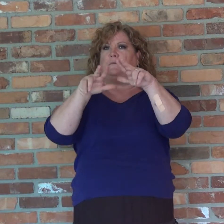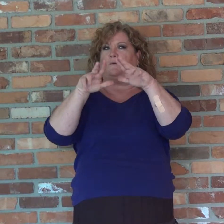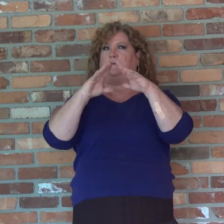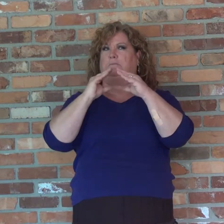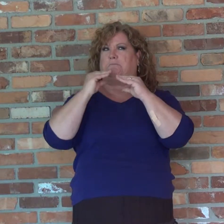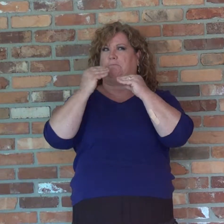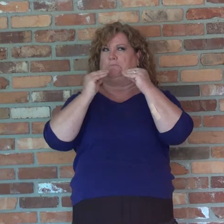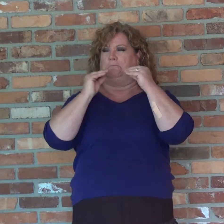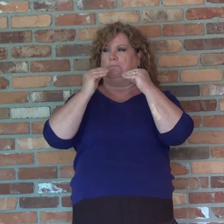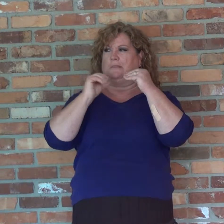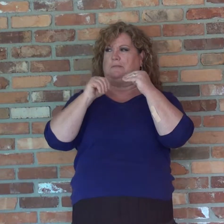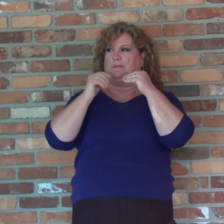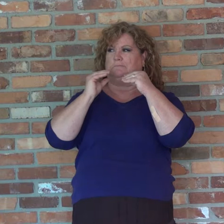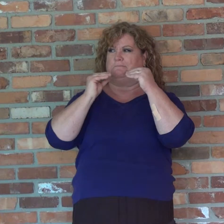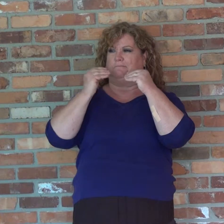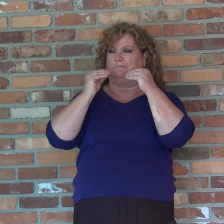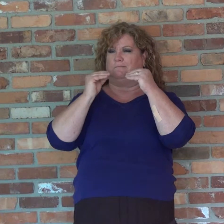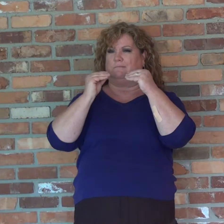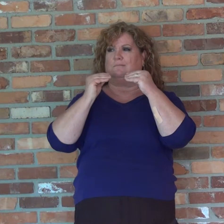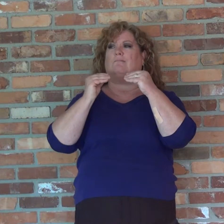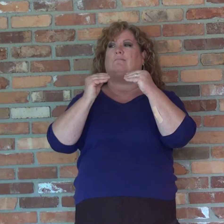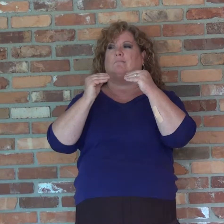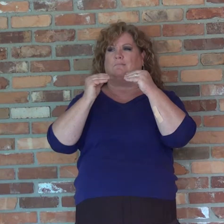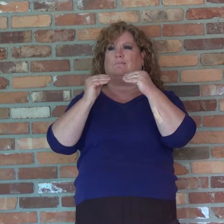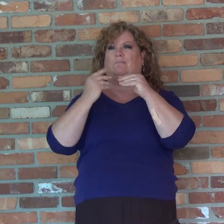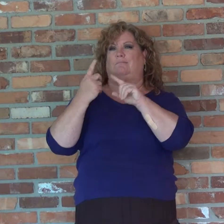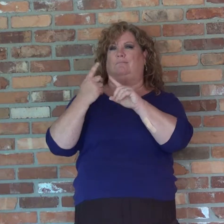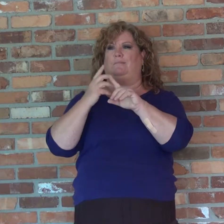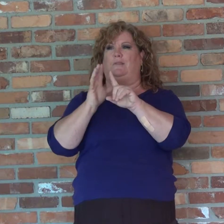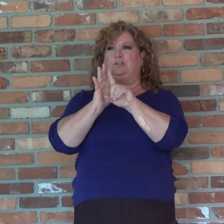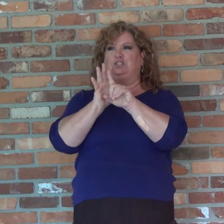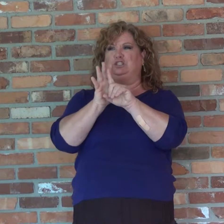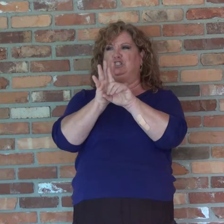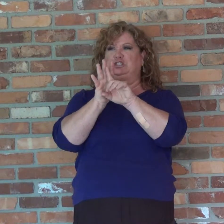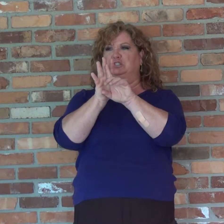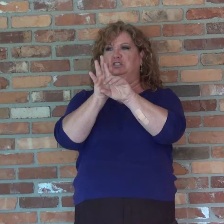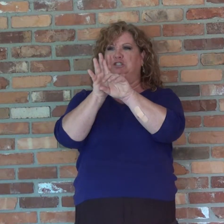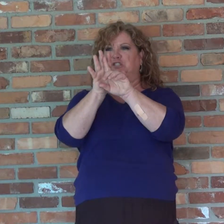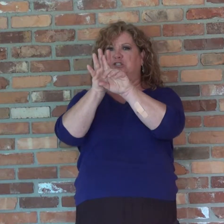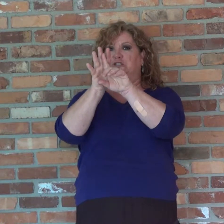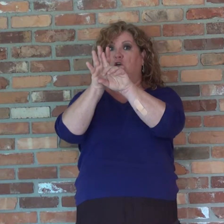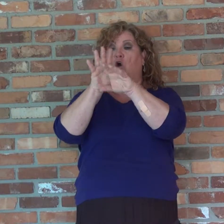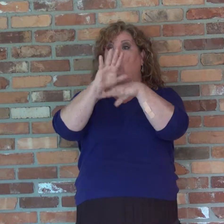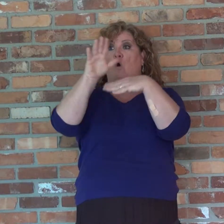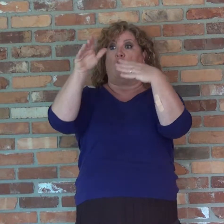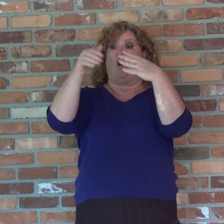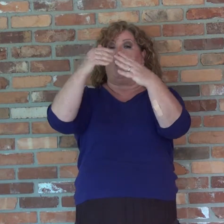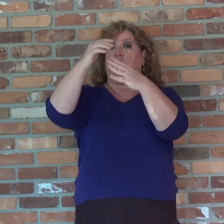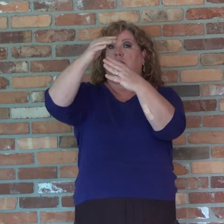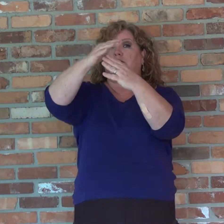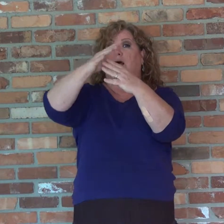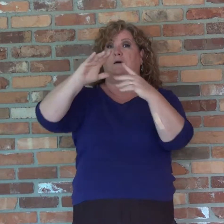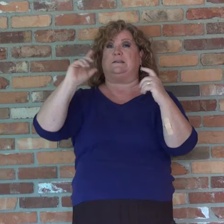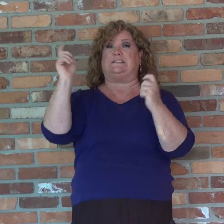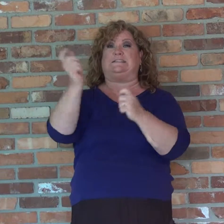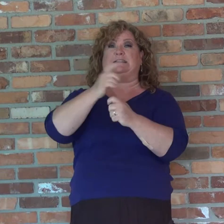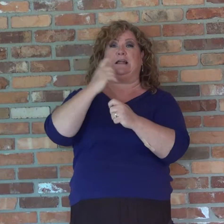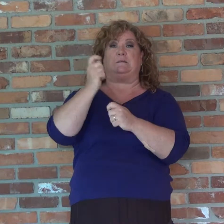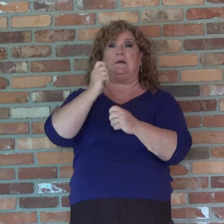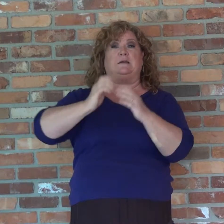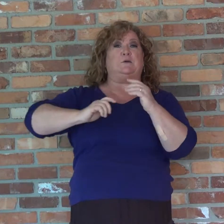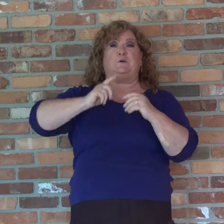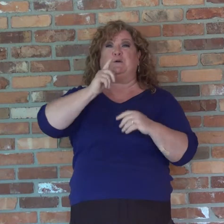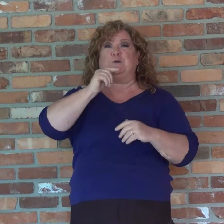half grin, and they started following too. Sure enough, everybody made it to the top, and nobody celebrated more